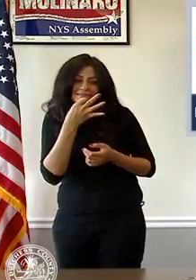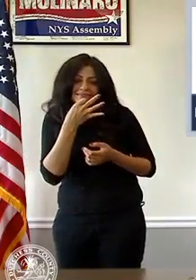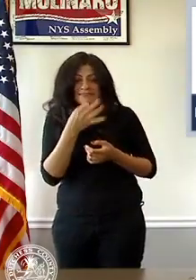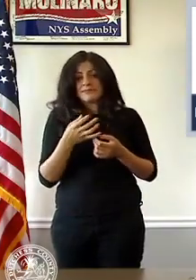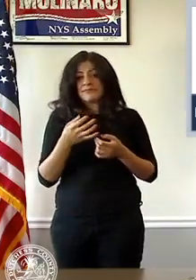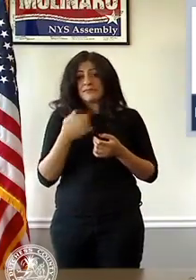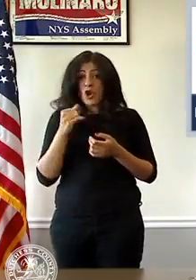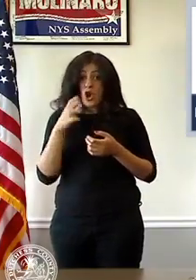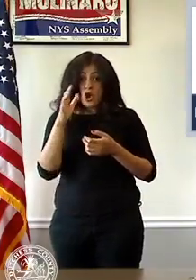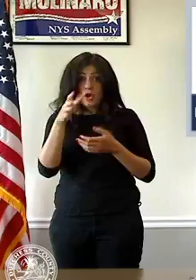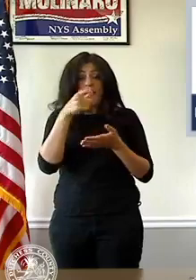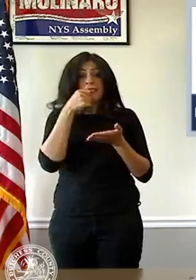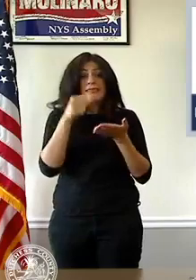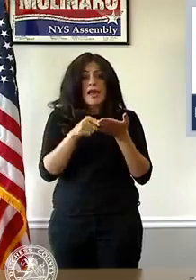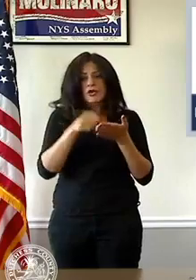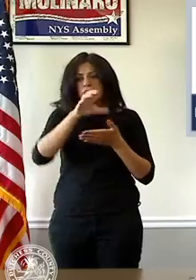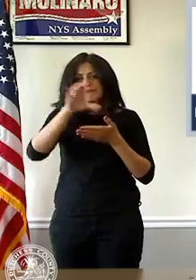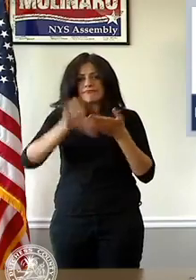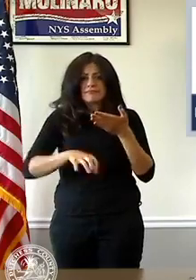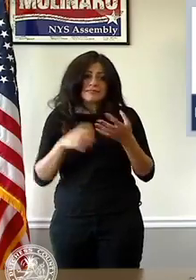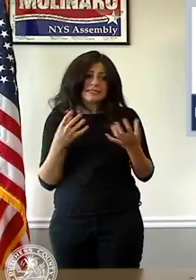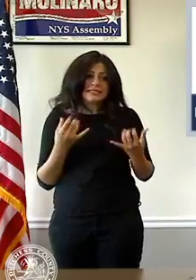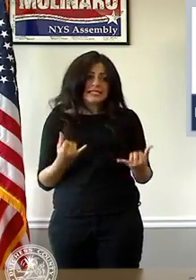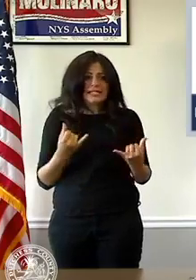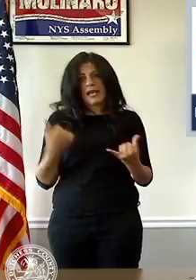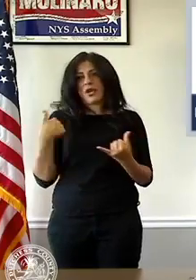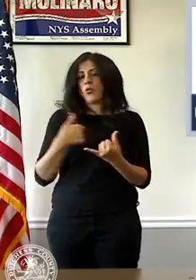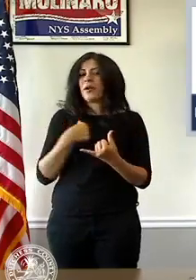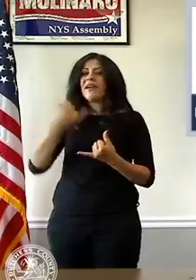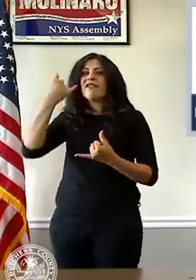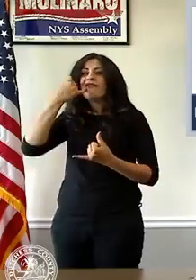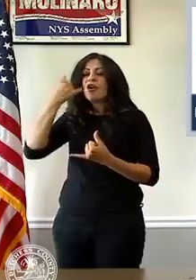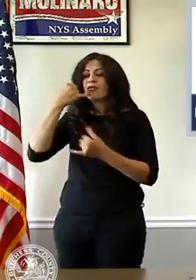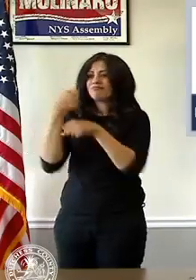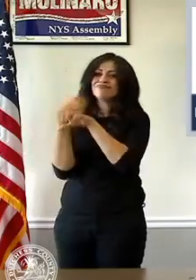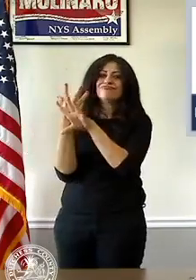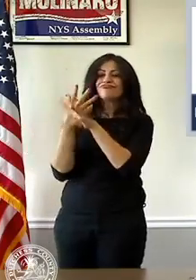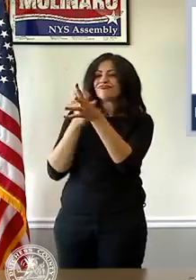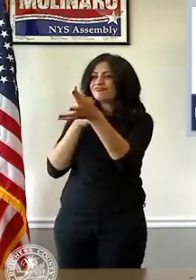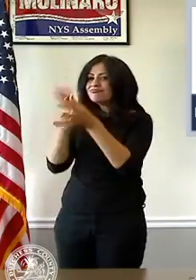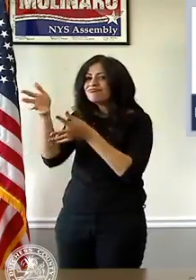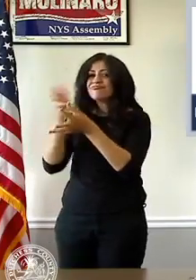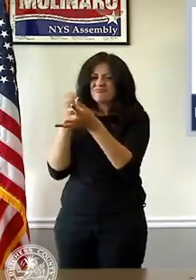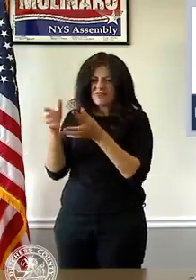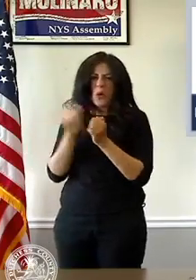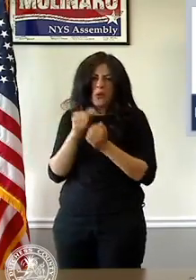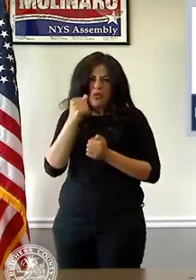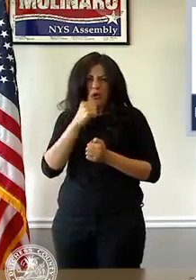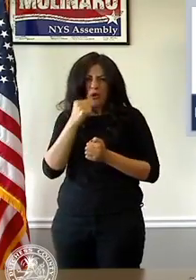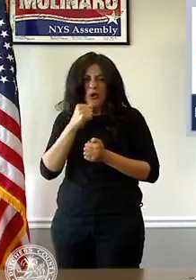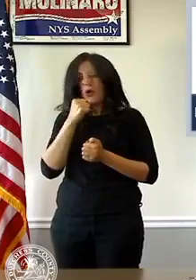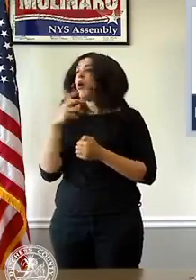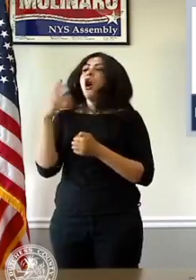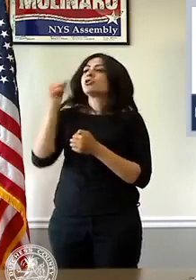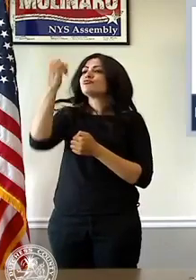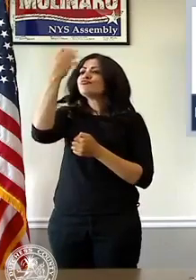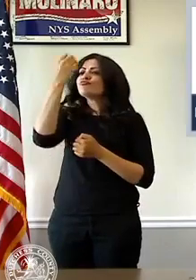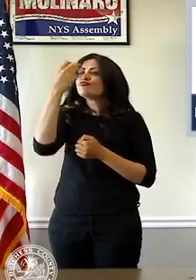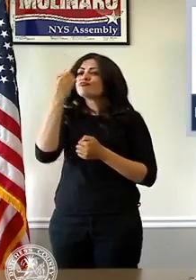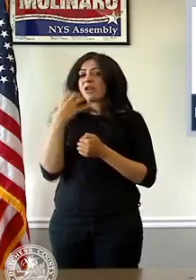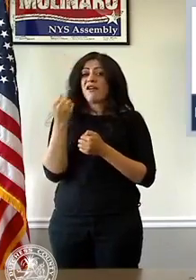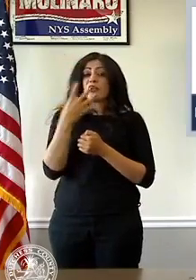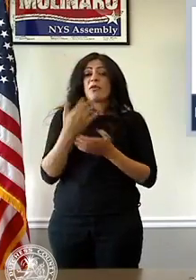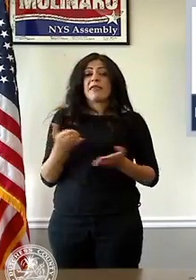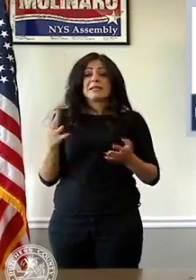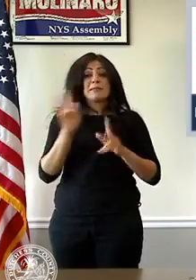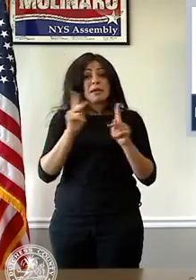she concluded our conversation today, we spoke over video. She also listed for me a few things that people can